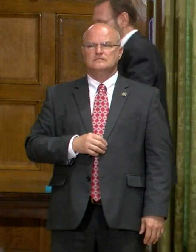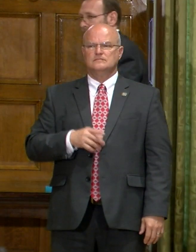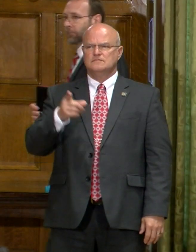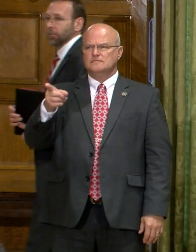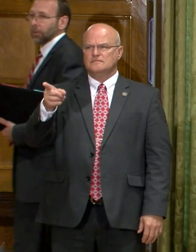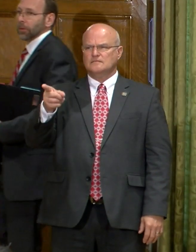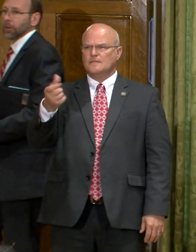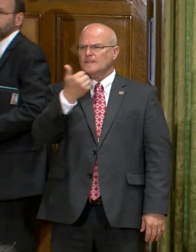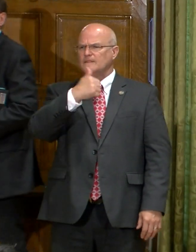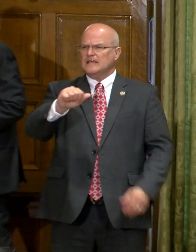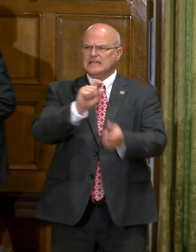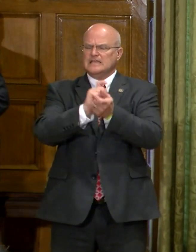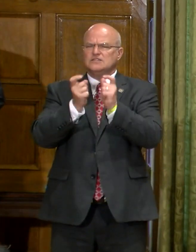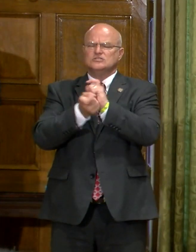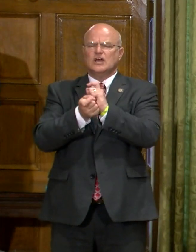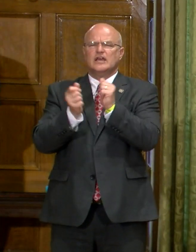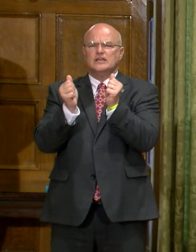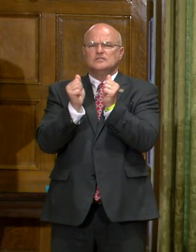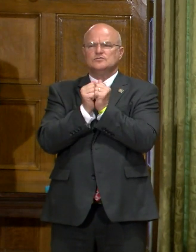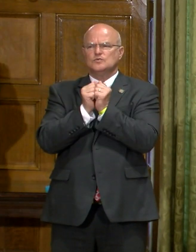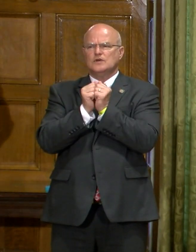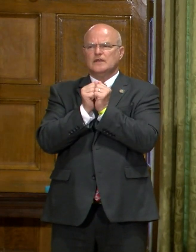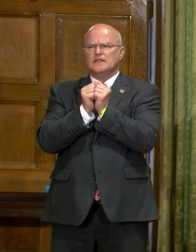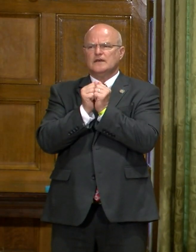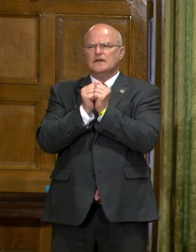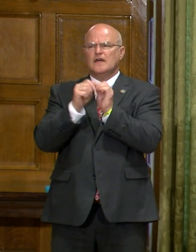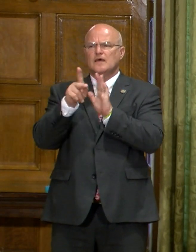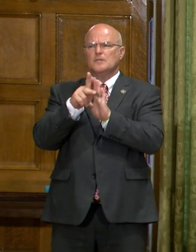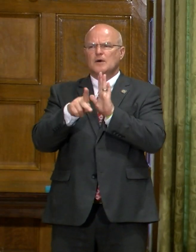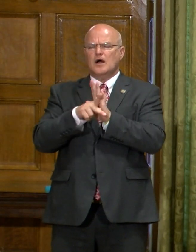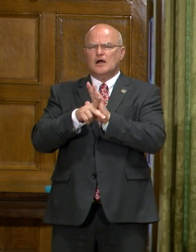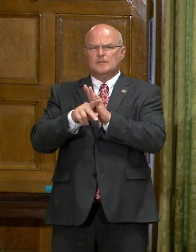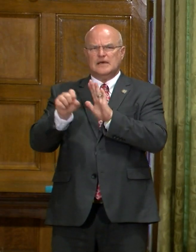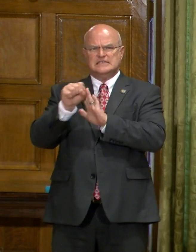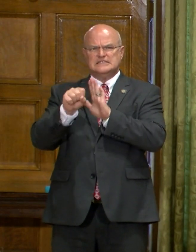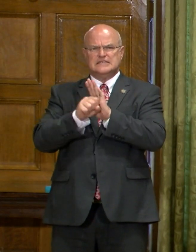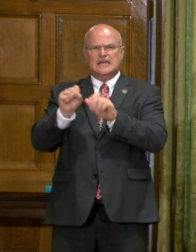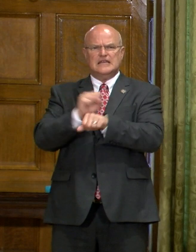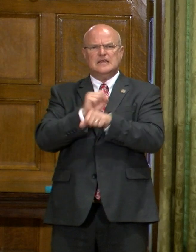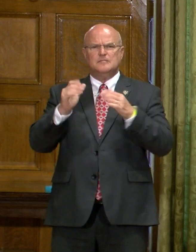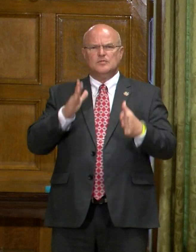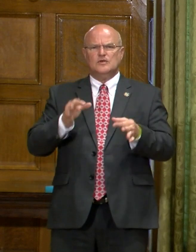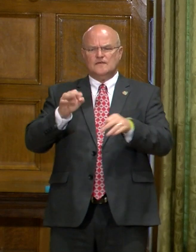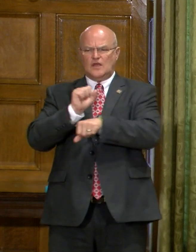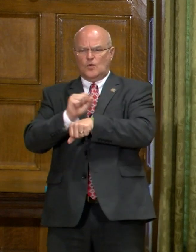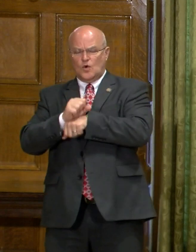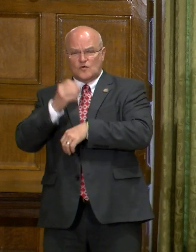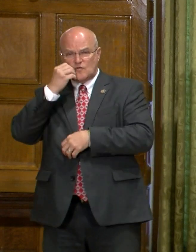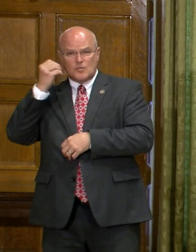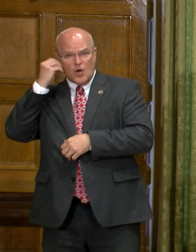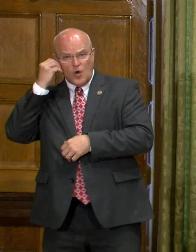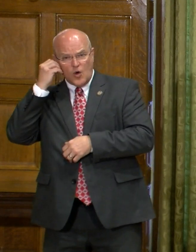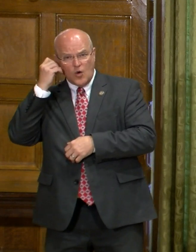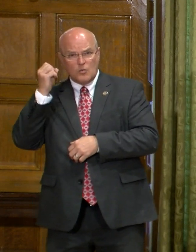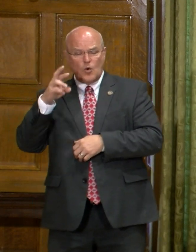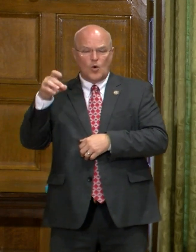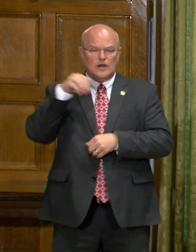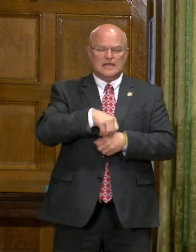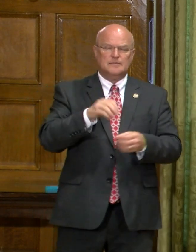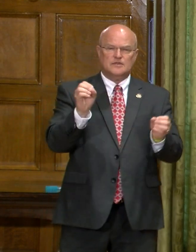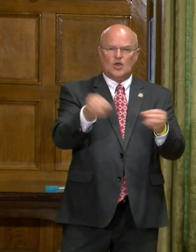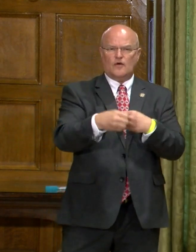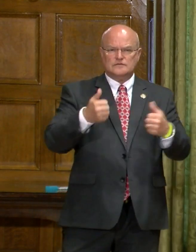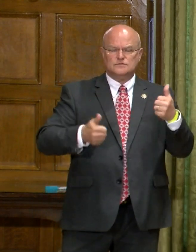Has there been any change in the policy towards state employees in terms of whether they should work from home or if they should be in the